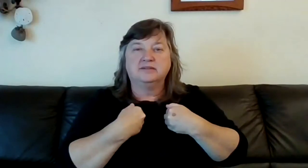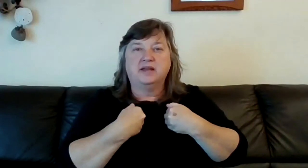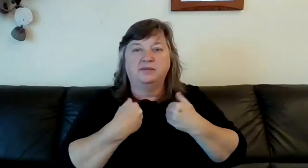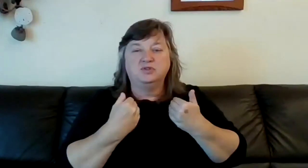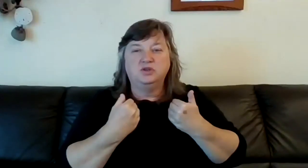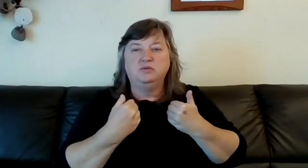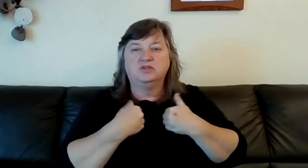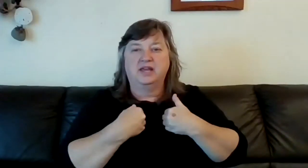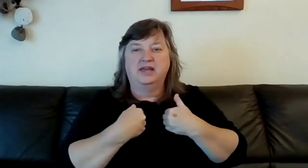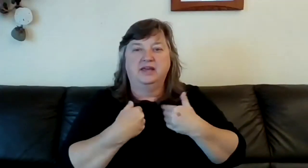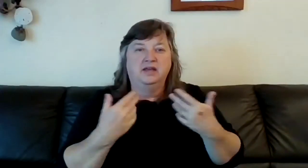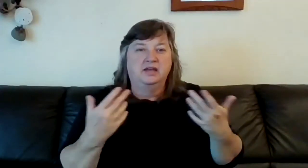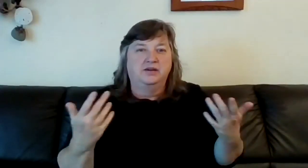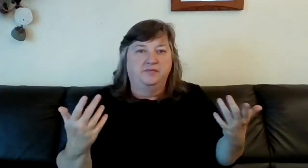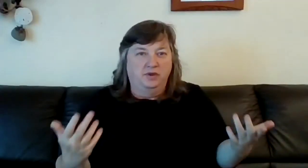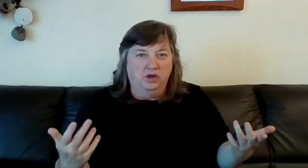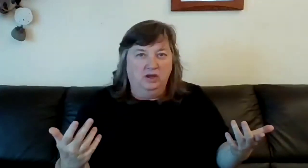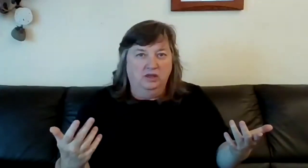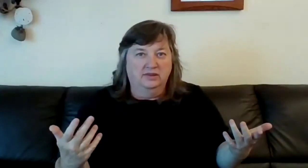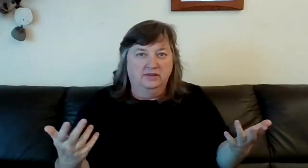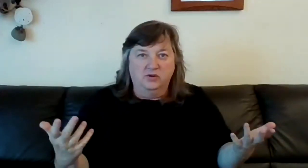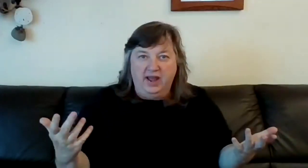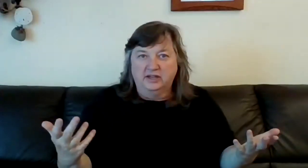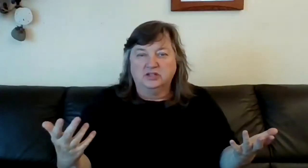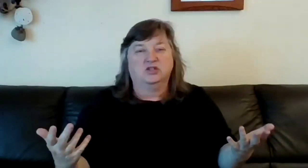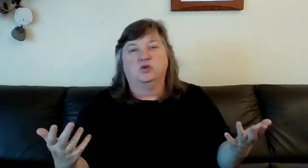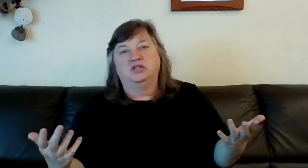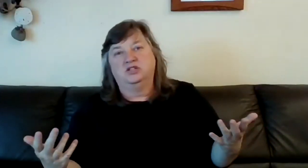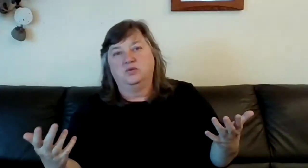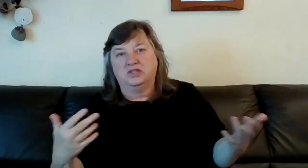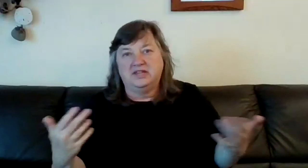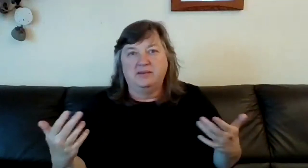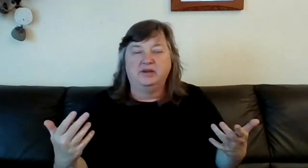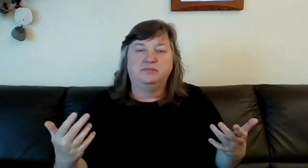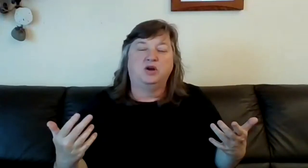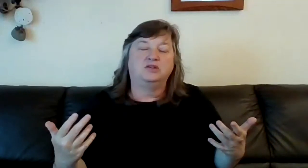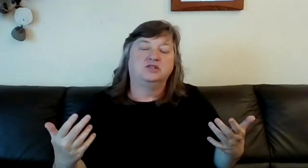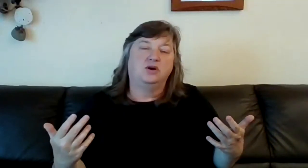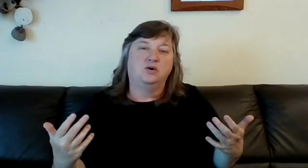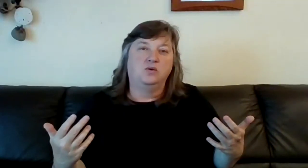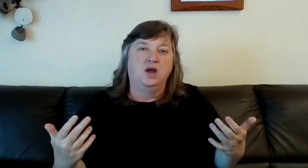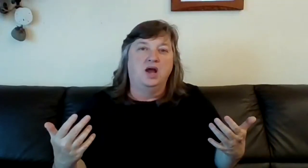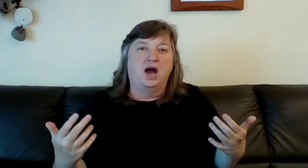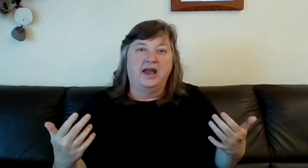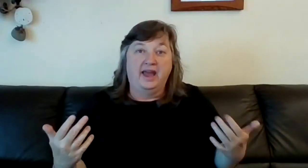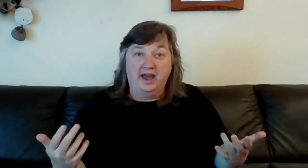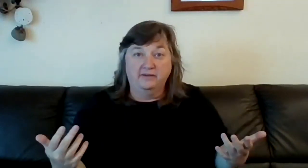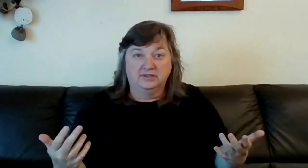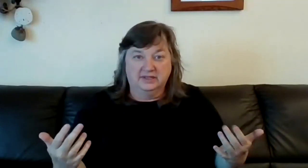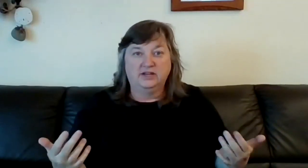I presume you're saying, you're adding on to the question or statement part. So I have a